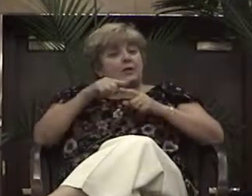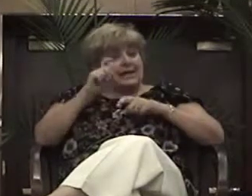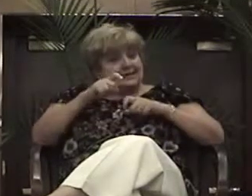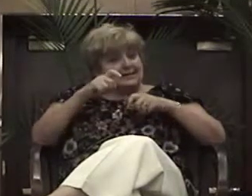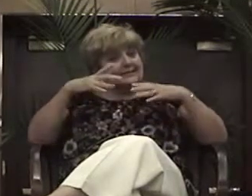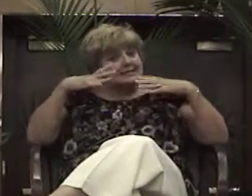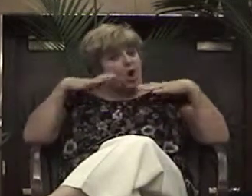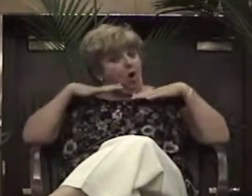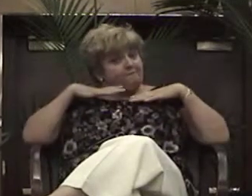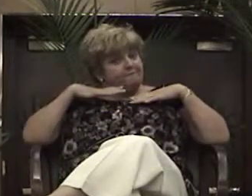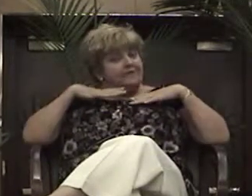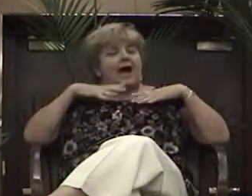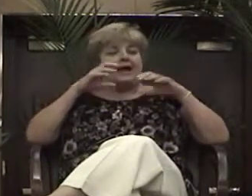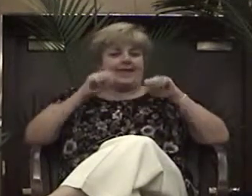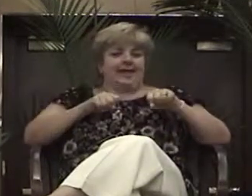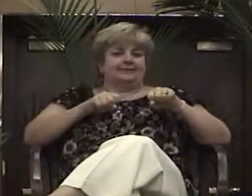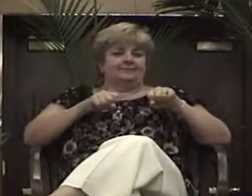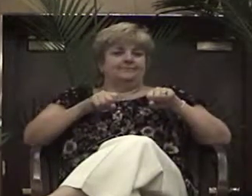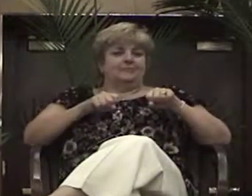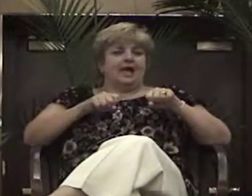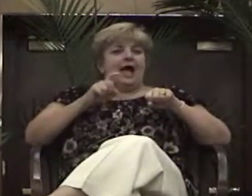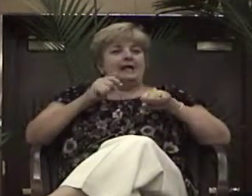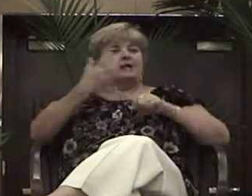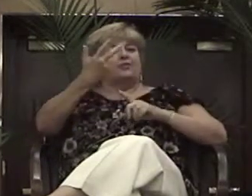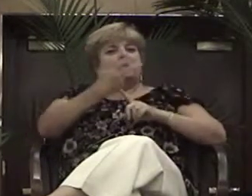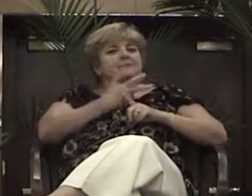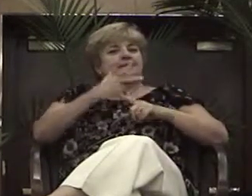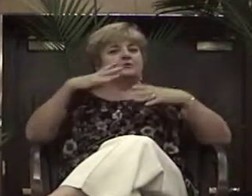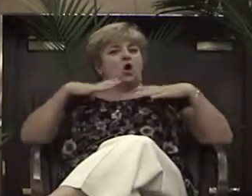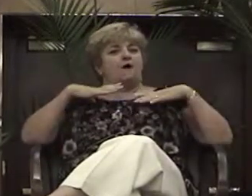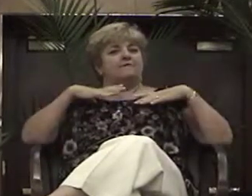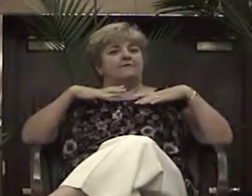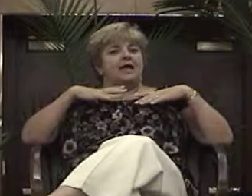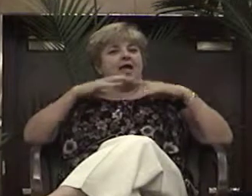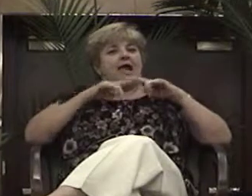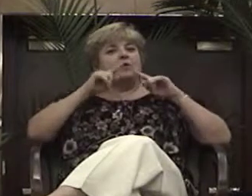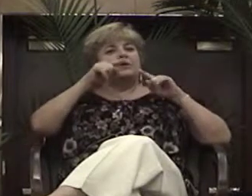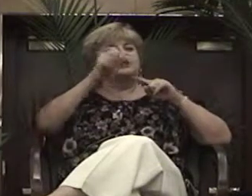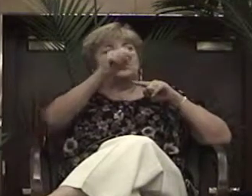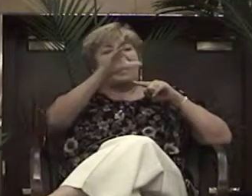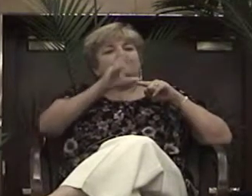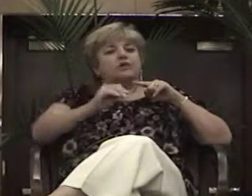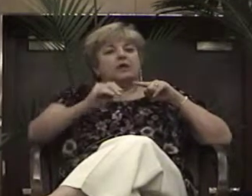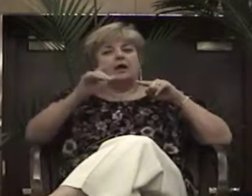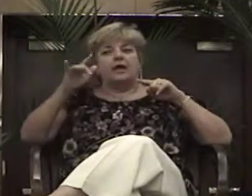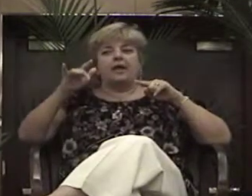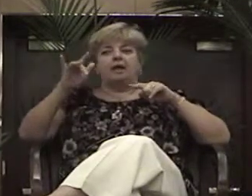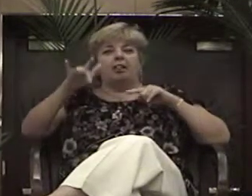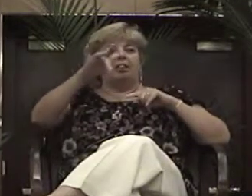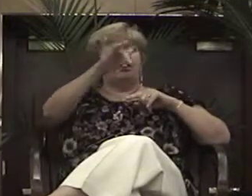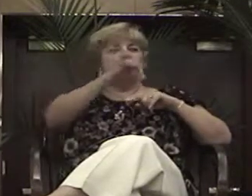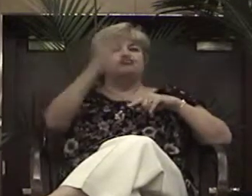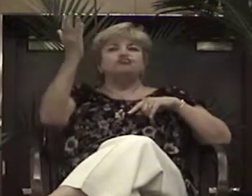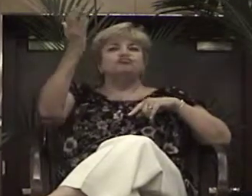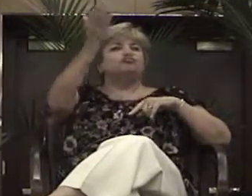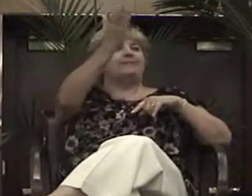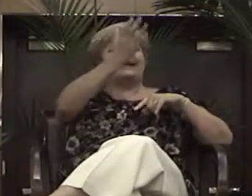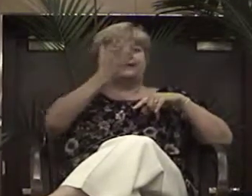went for 3 months and they flew me to 29 places throughout Africa. Well, what an experience. I lived four